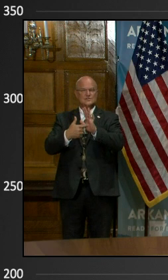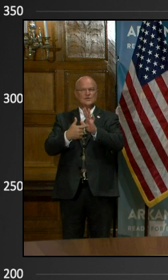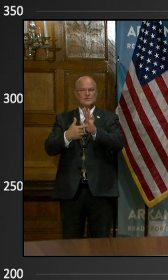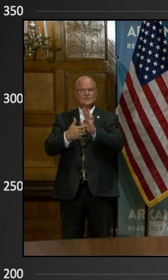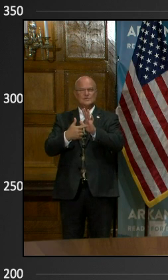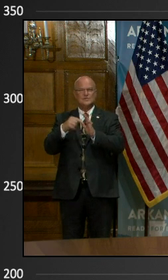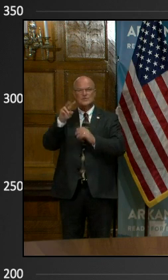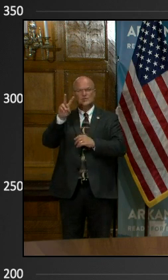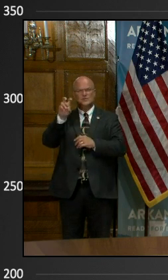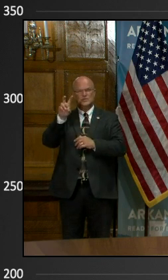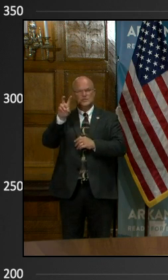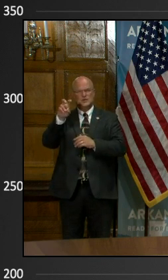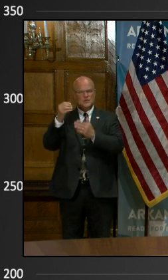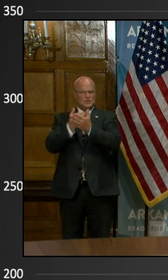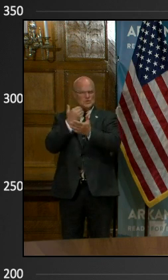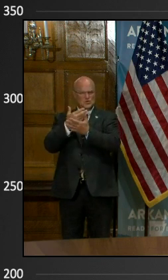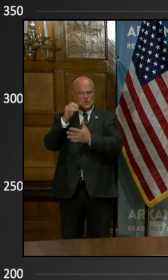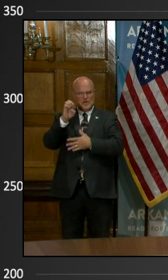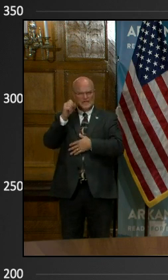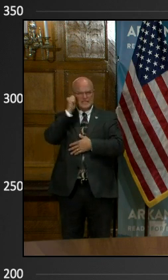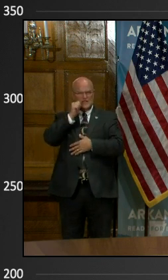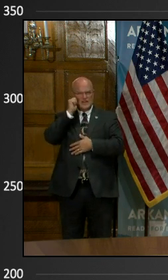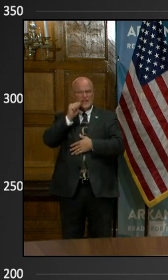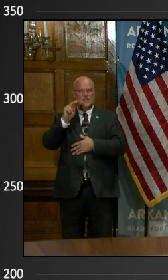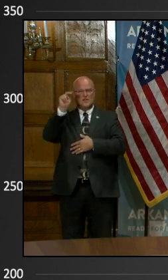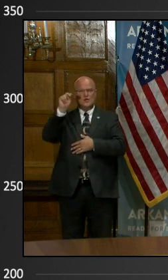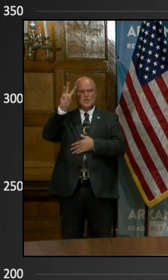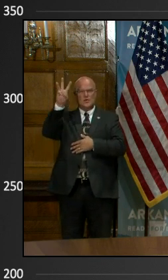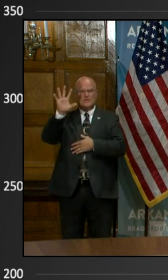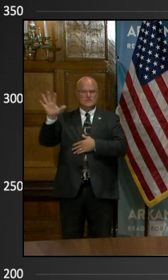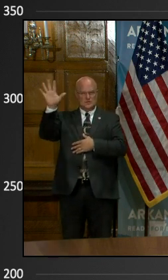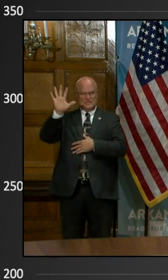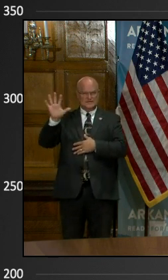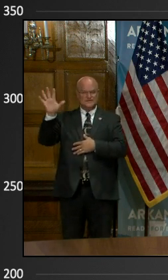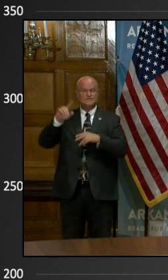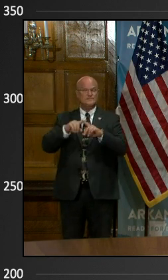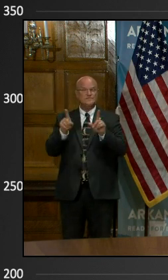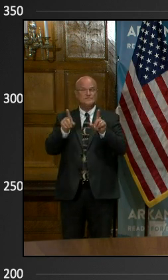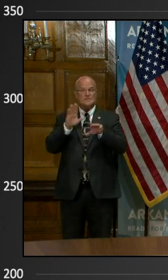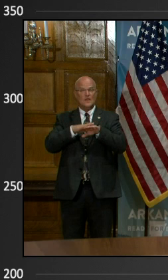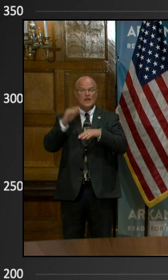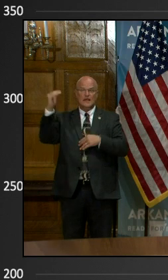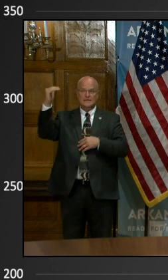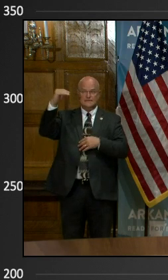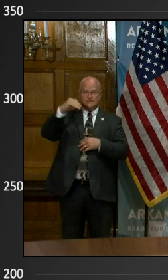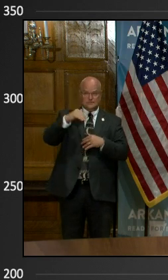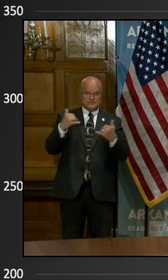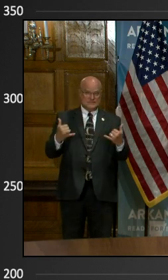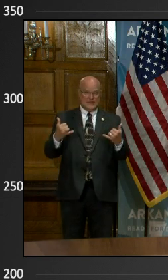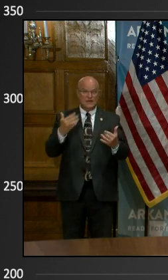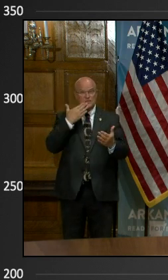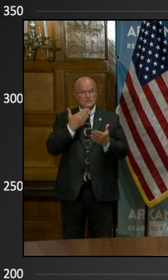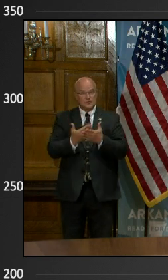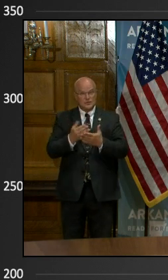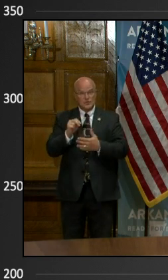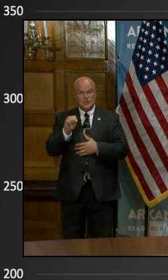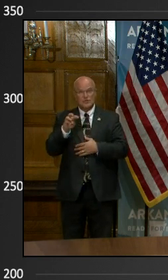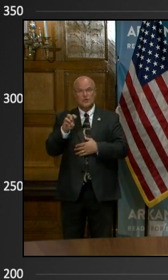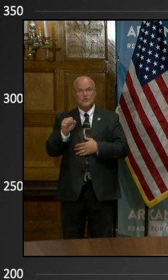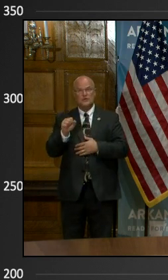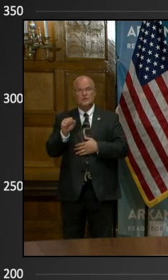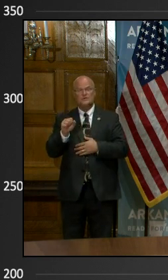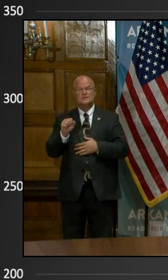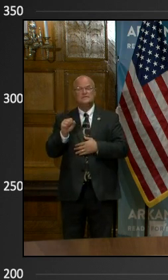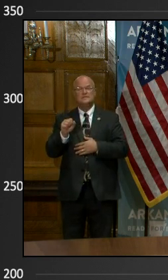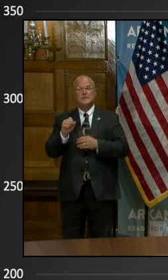you at 200 and some new cases a day in the northwest region, but it's on that downward trend, so that's good. The one